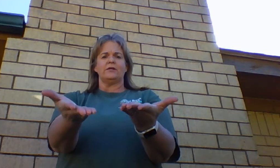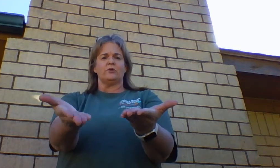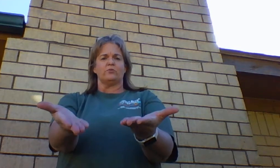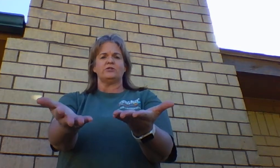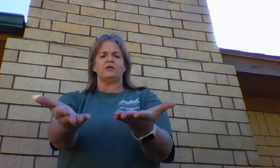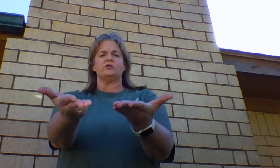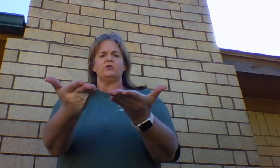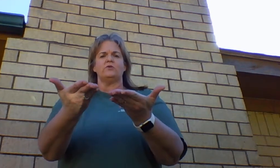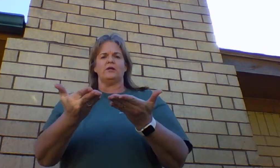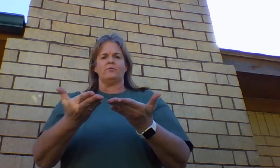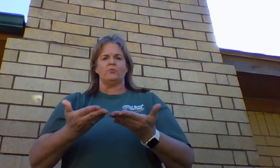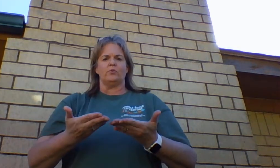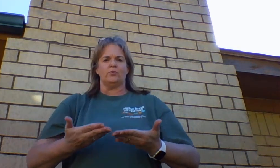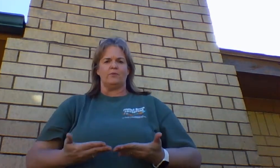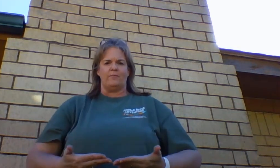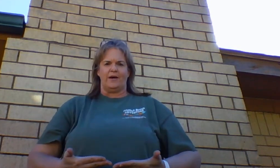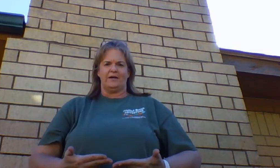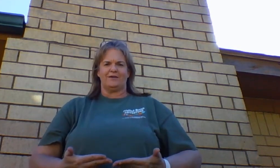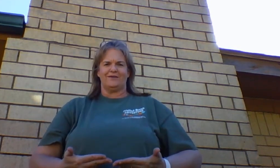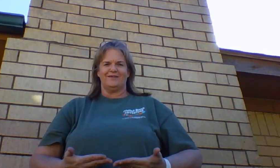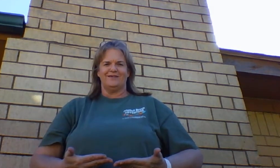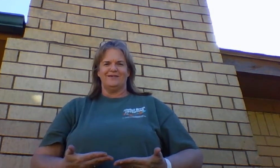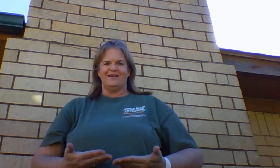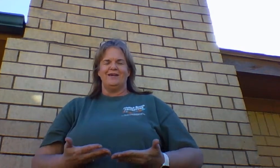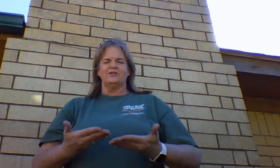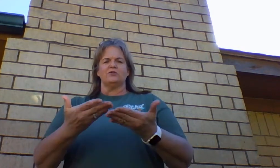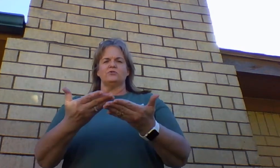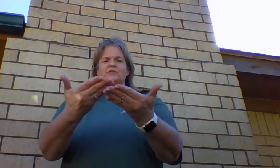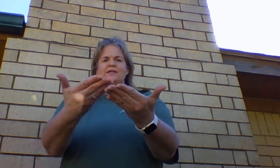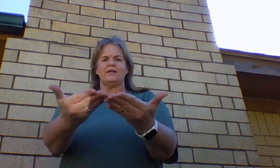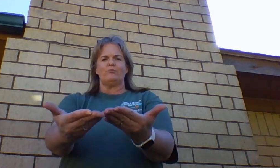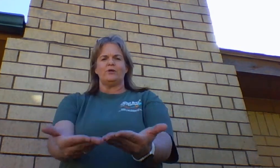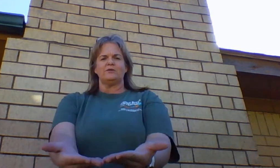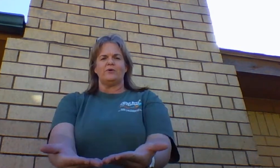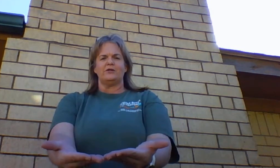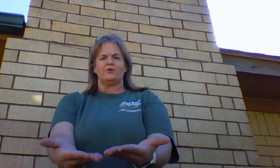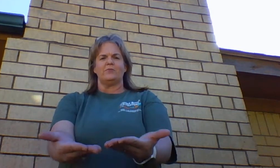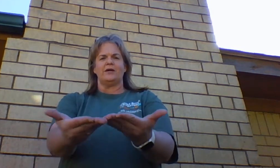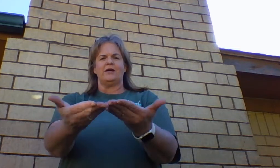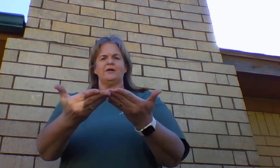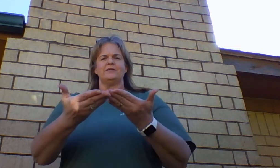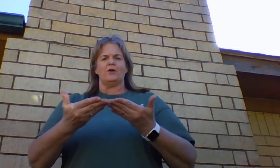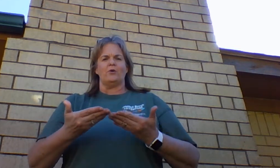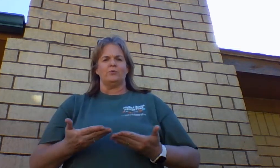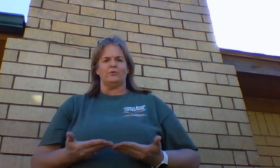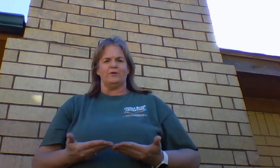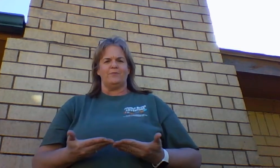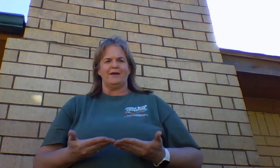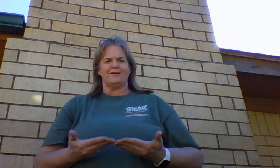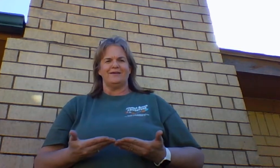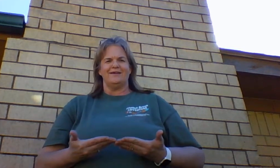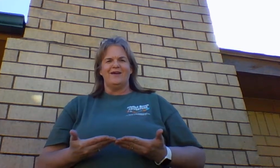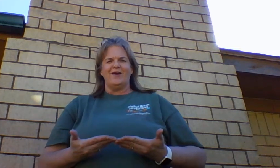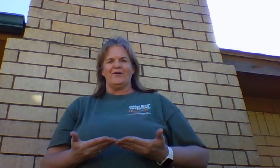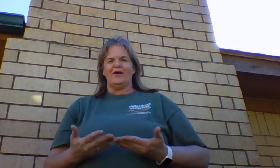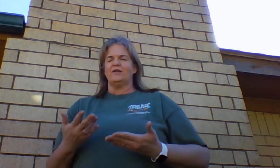reach out to you and I'm going to pull it back. So just set that present right there on my hand and I'll pull it back. Alright, if it's